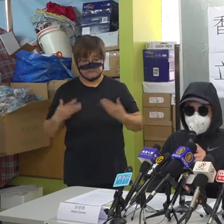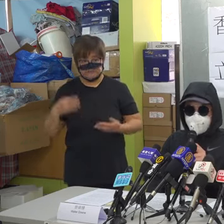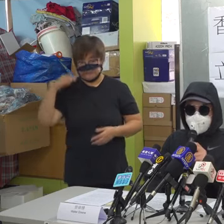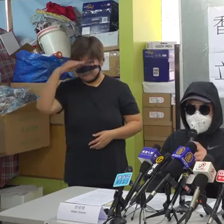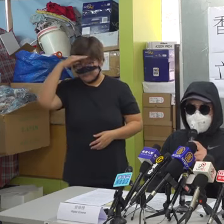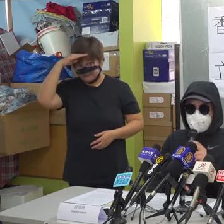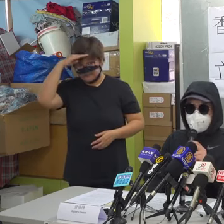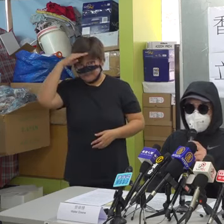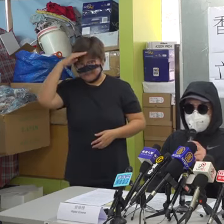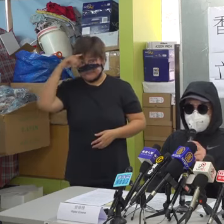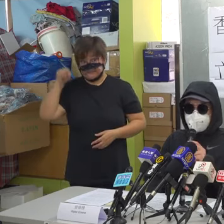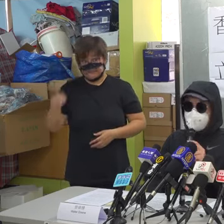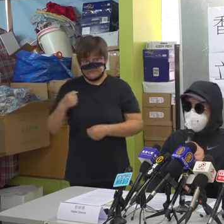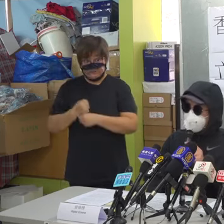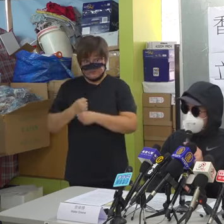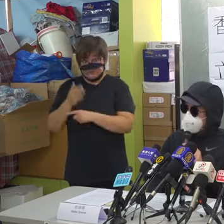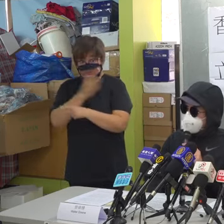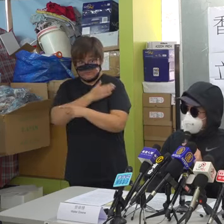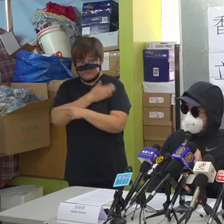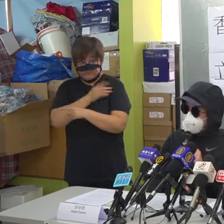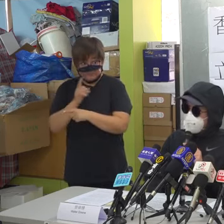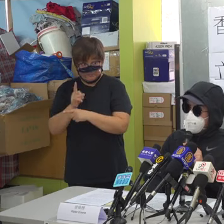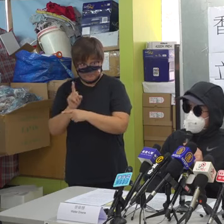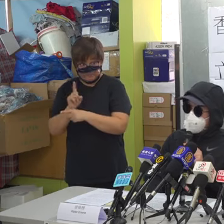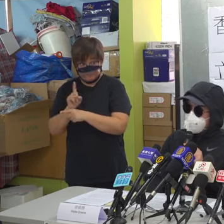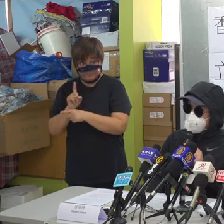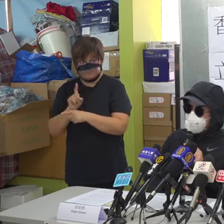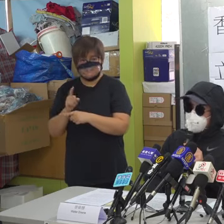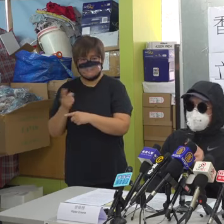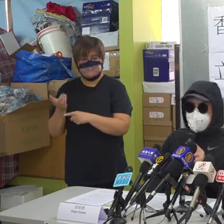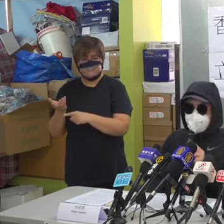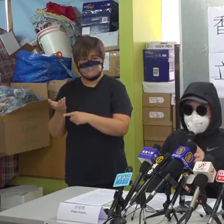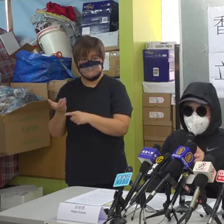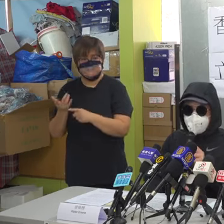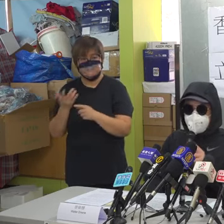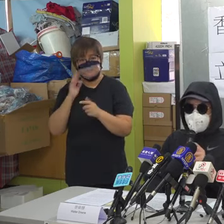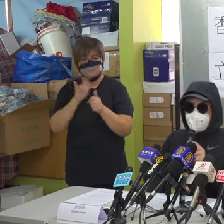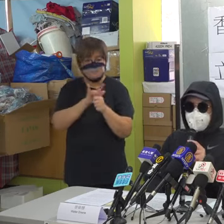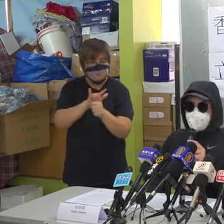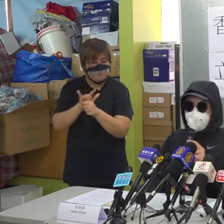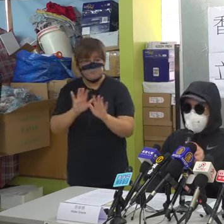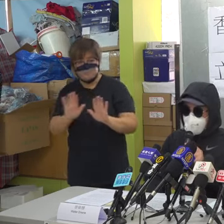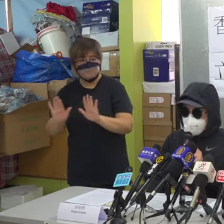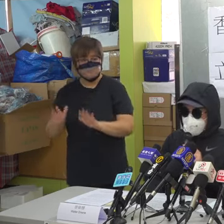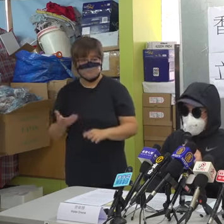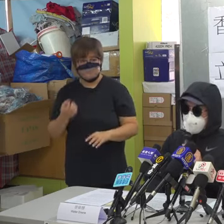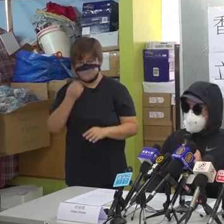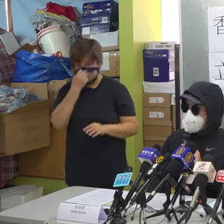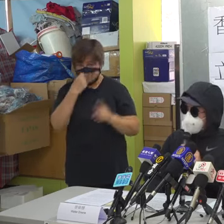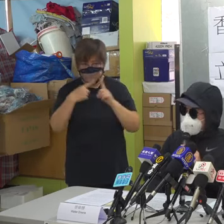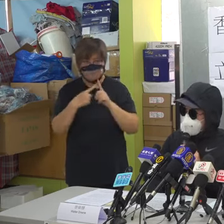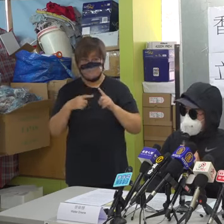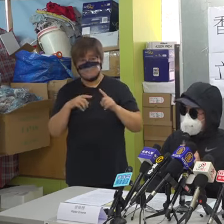securing the safety of a city instead of suppressing the voice of